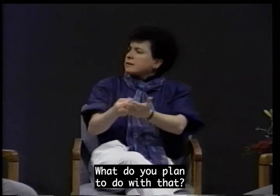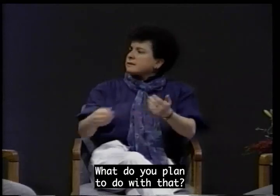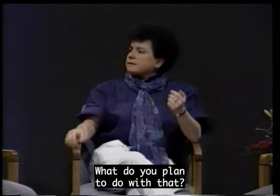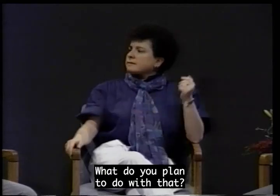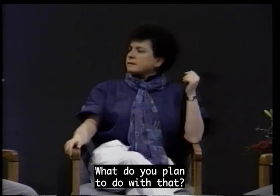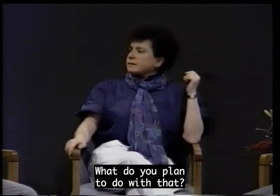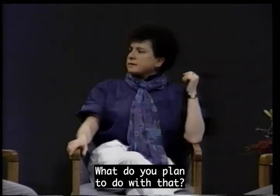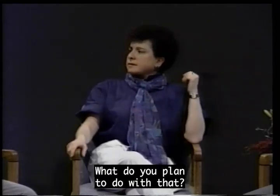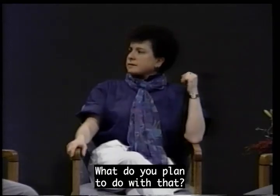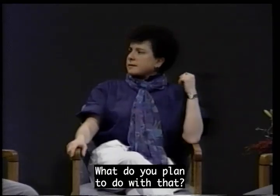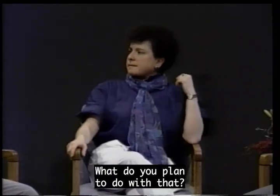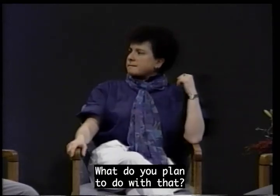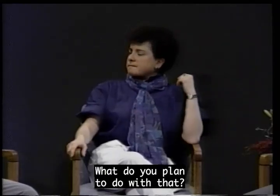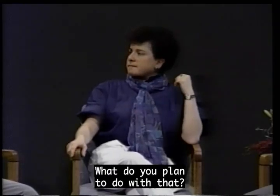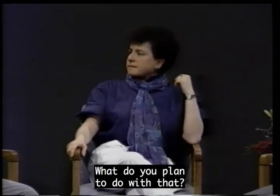to do with that?